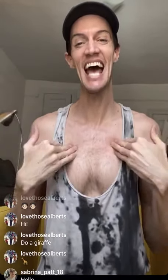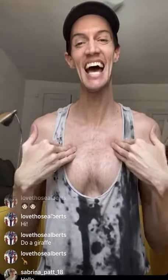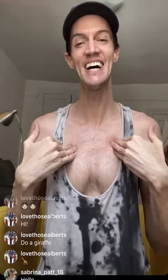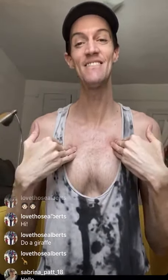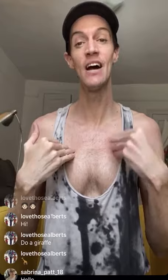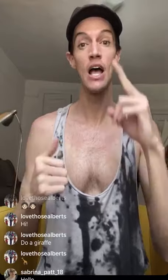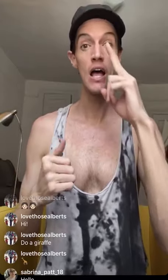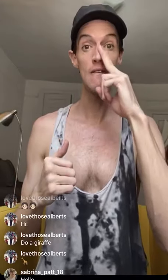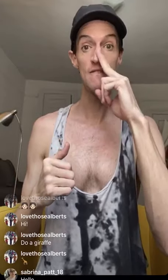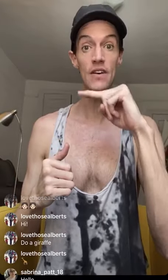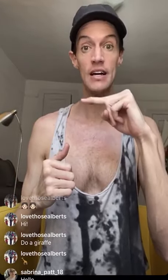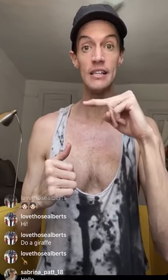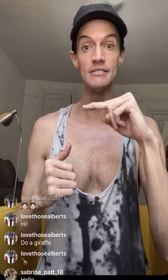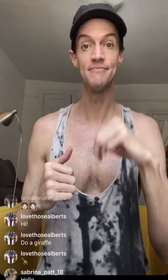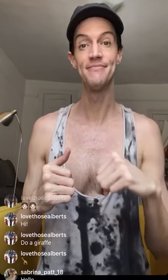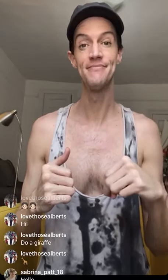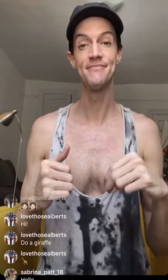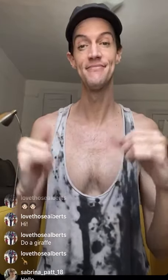have fun.